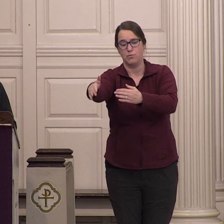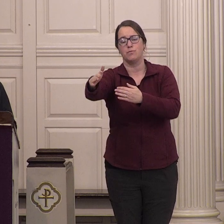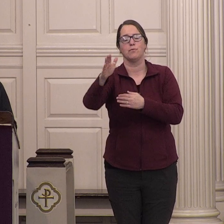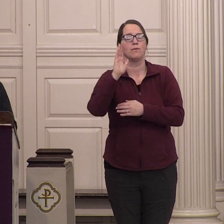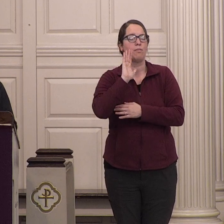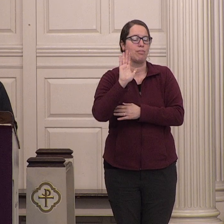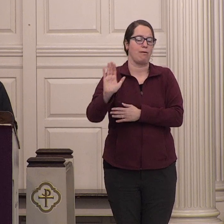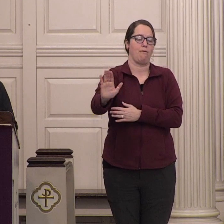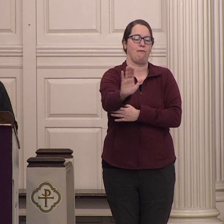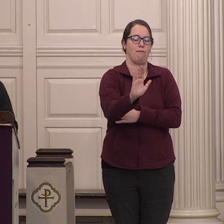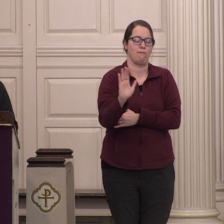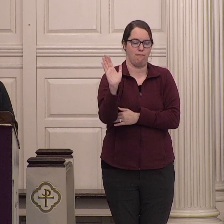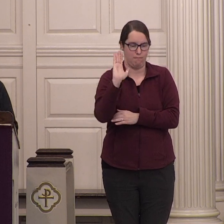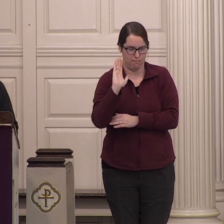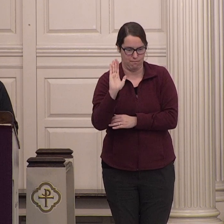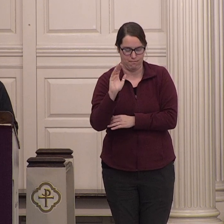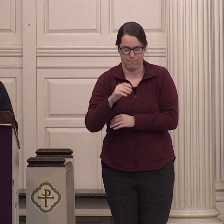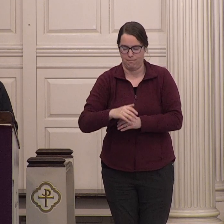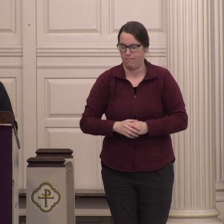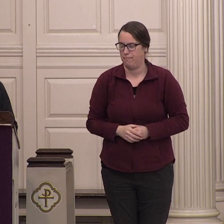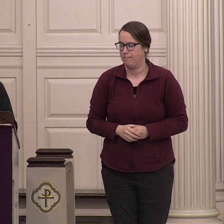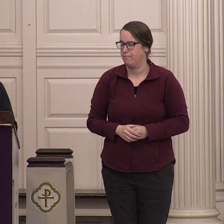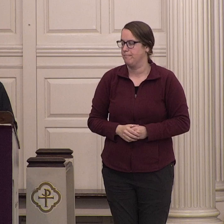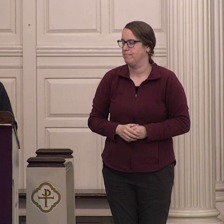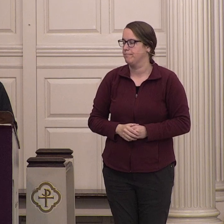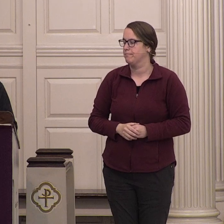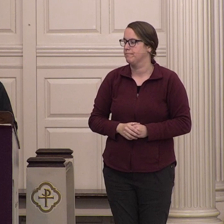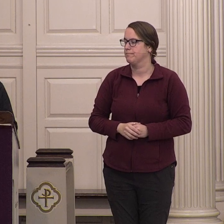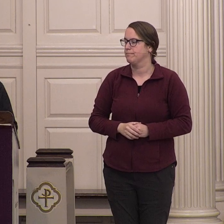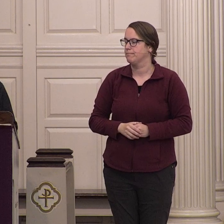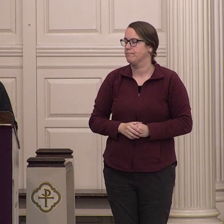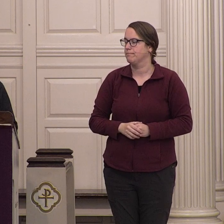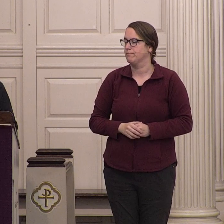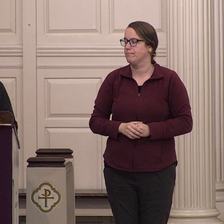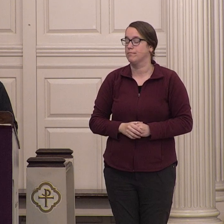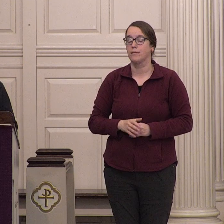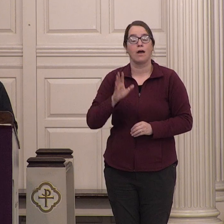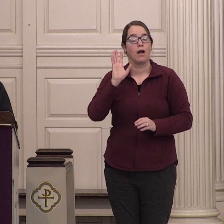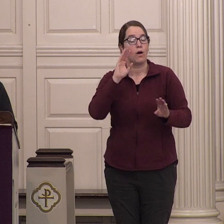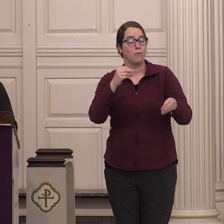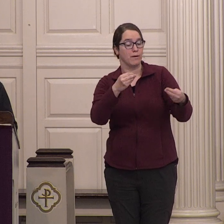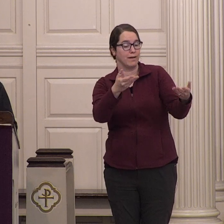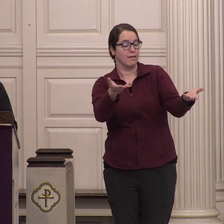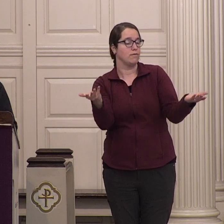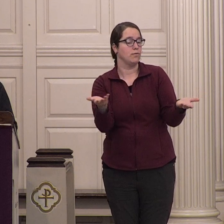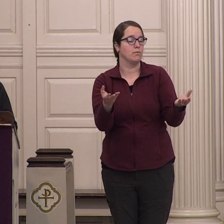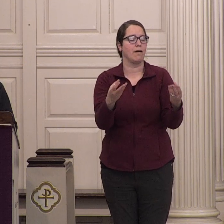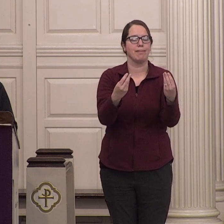I will give to you and to your descendants after you the land in which you are now